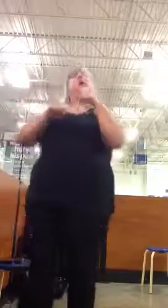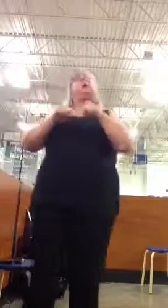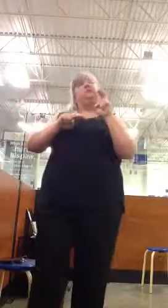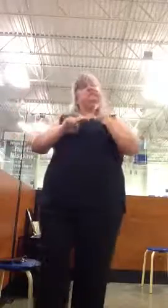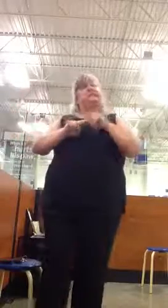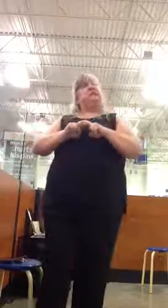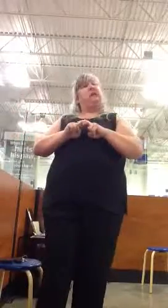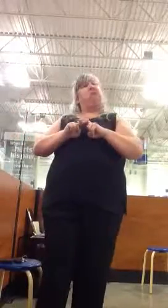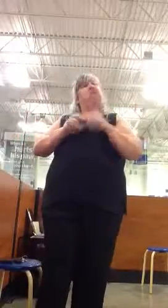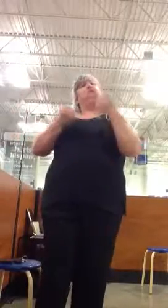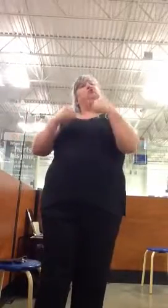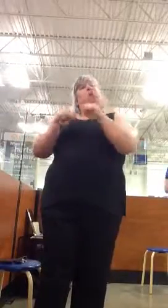down later.